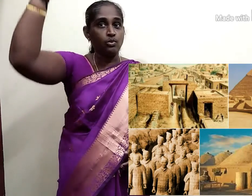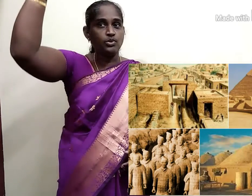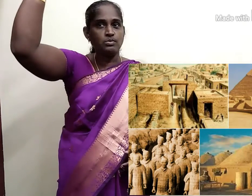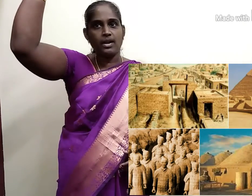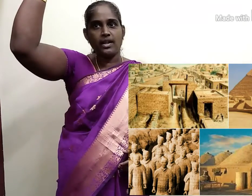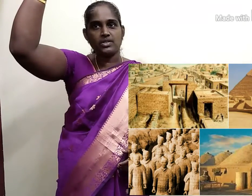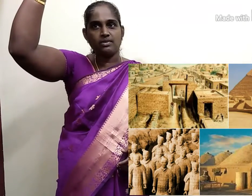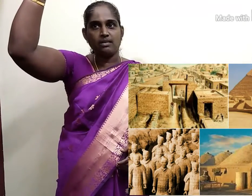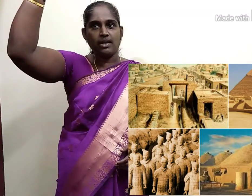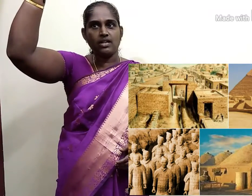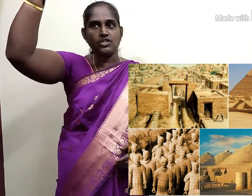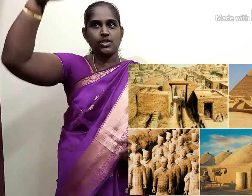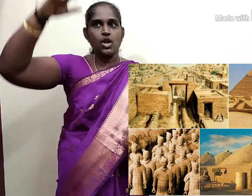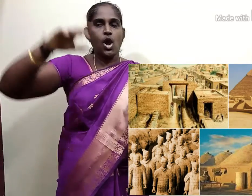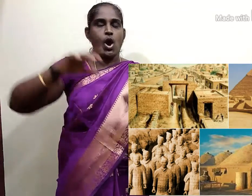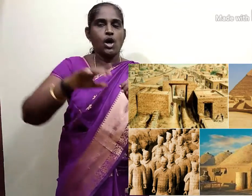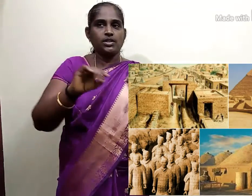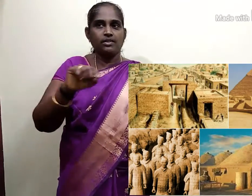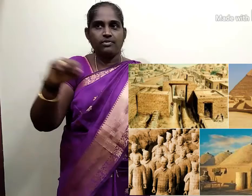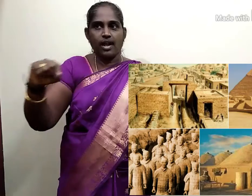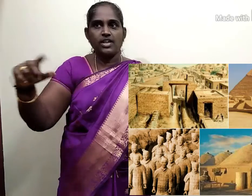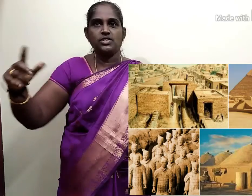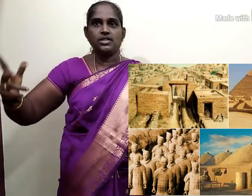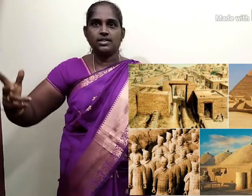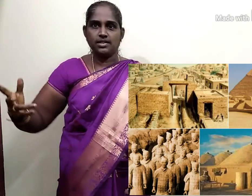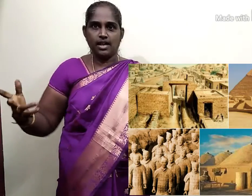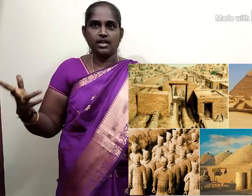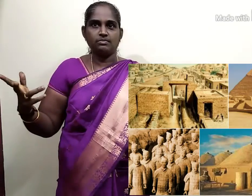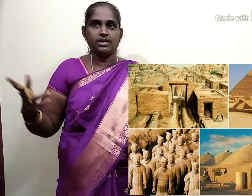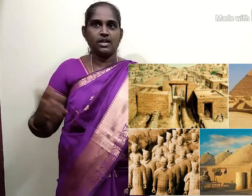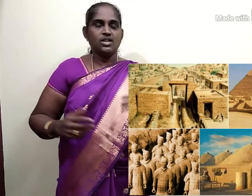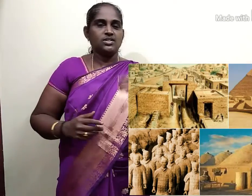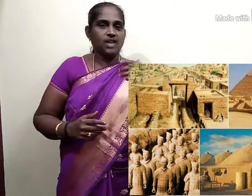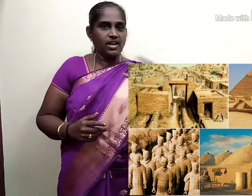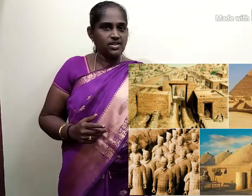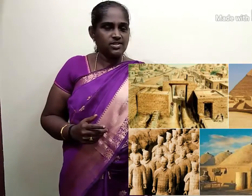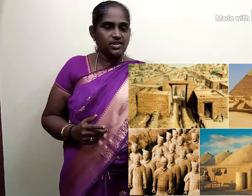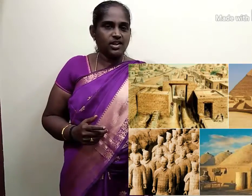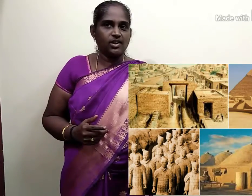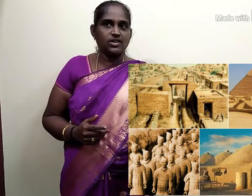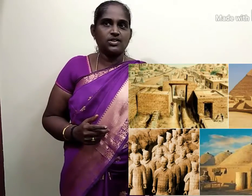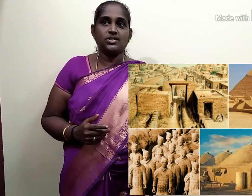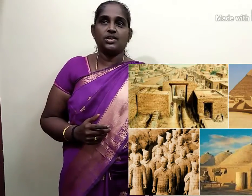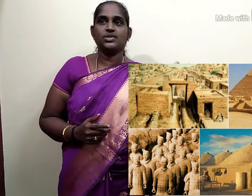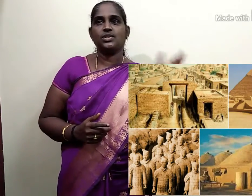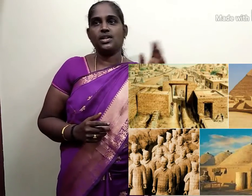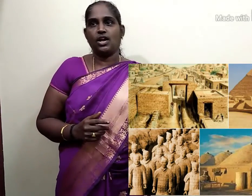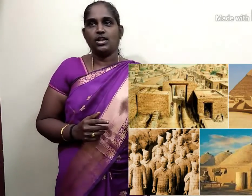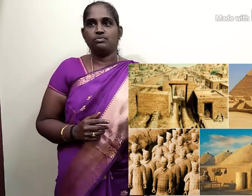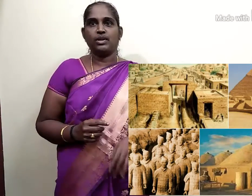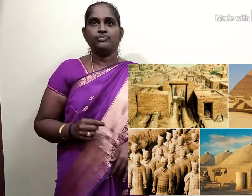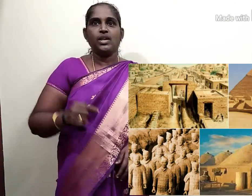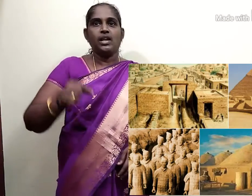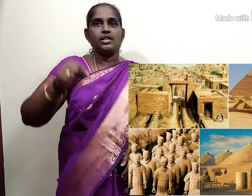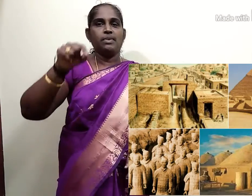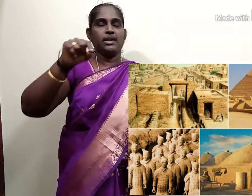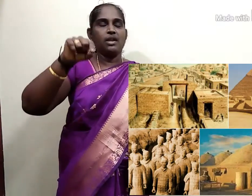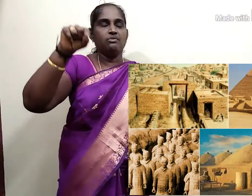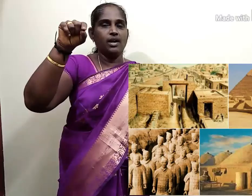Huge buildings were built, art of writing developed, science and technology also developed. It became